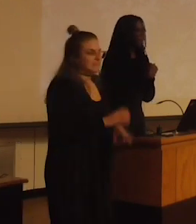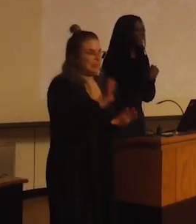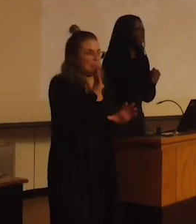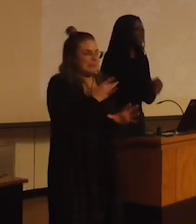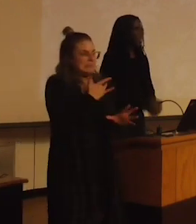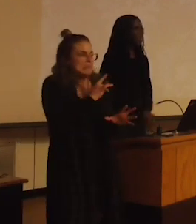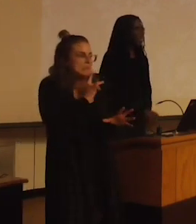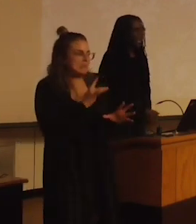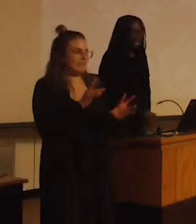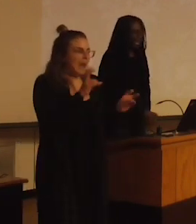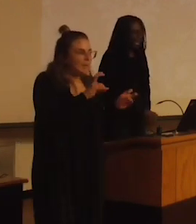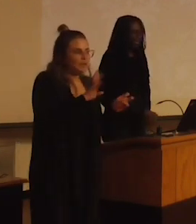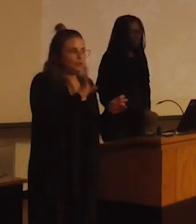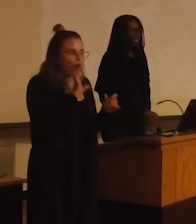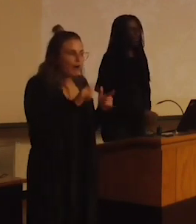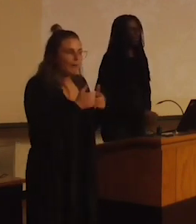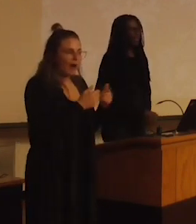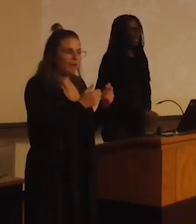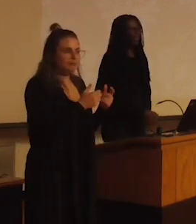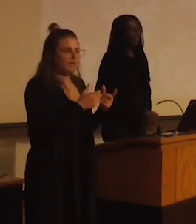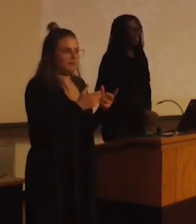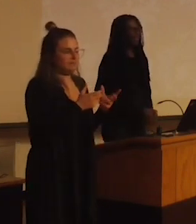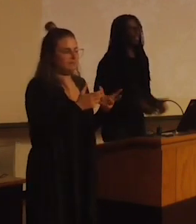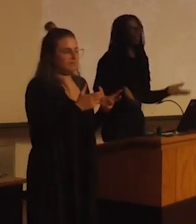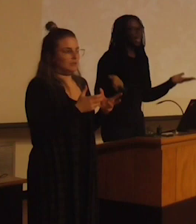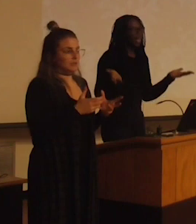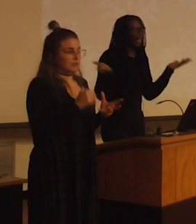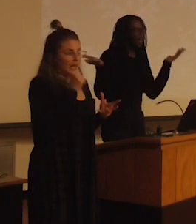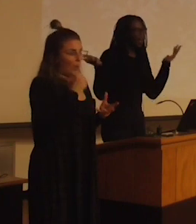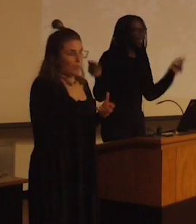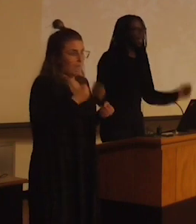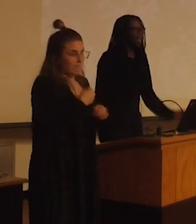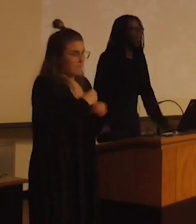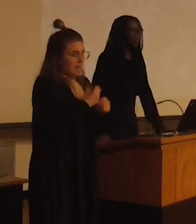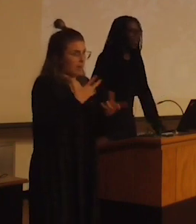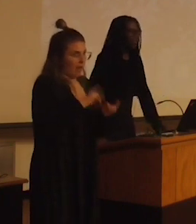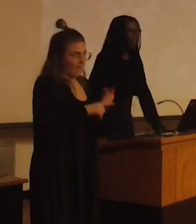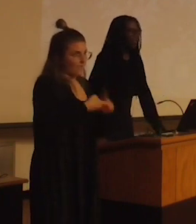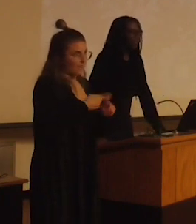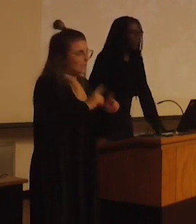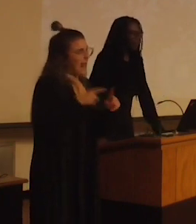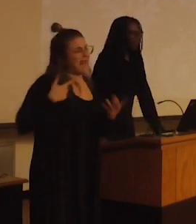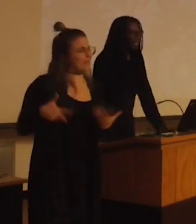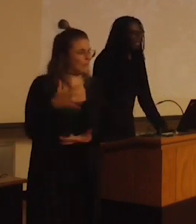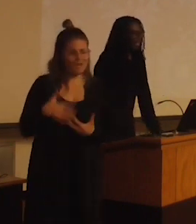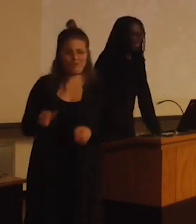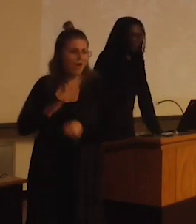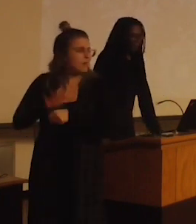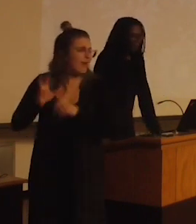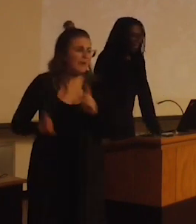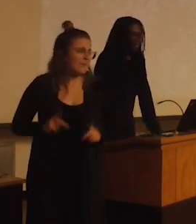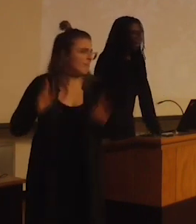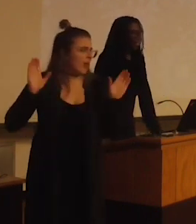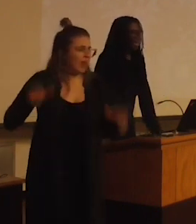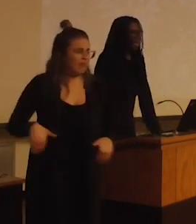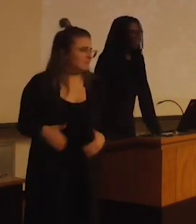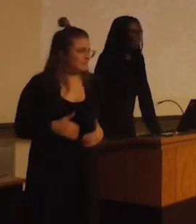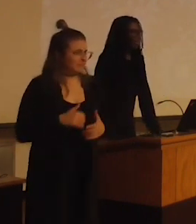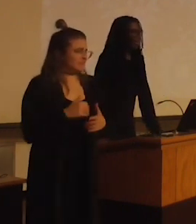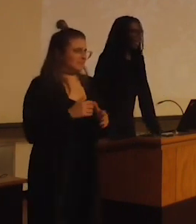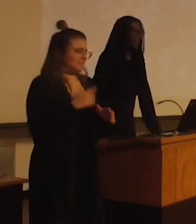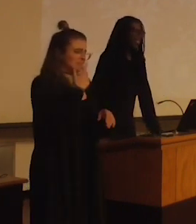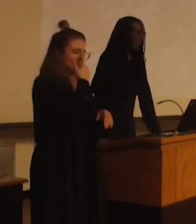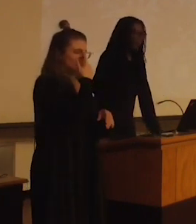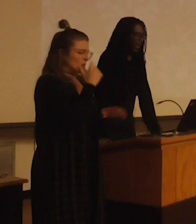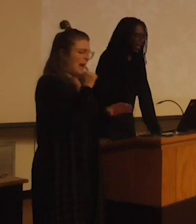sensitive topic to talk about, and it doesn't really make me a lot of friends, but that's okay. I already interact with far too many people, like, you know, on the regular anyhow,